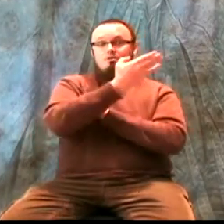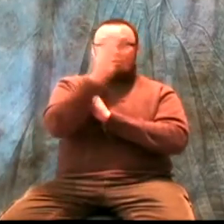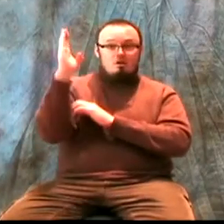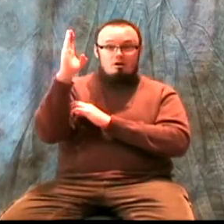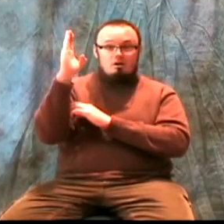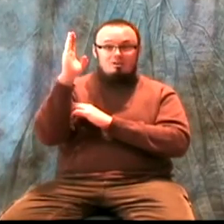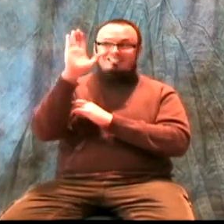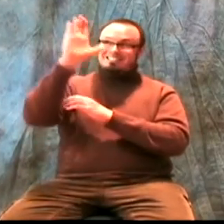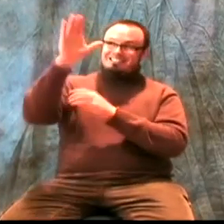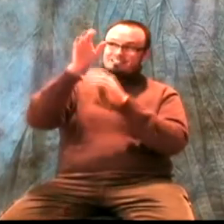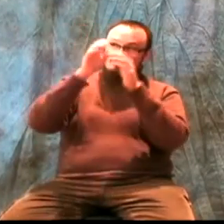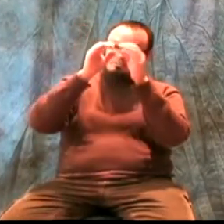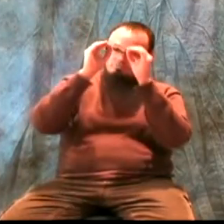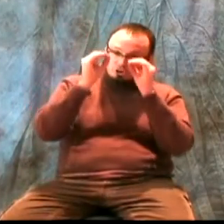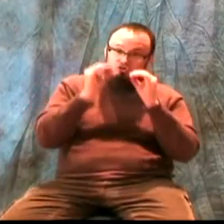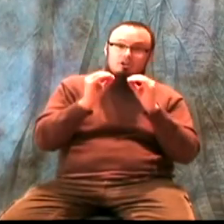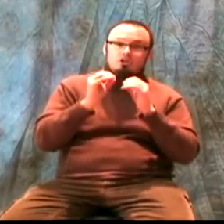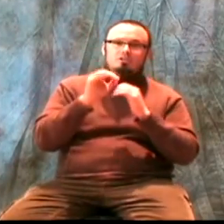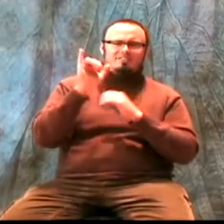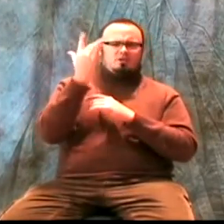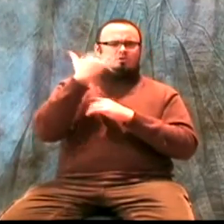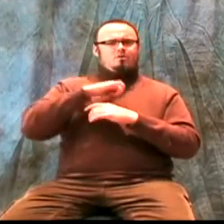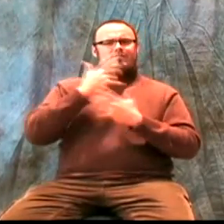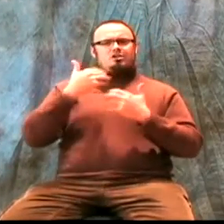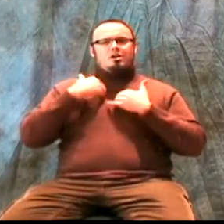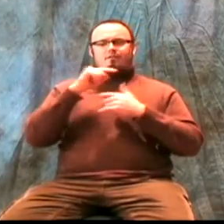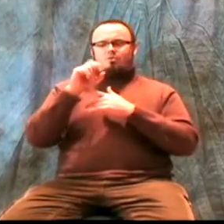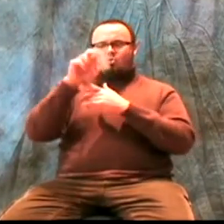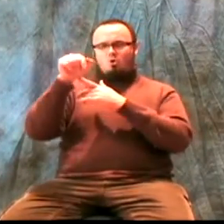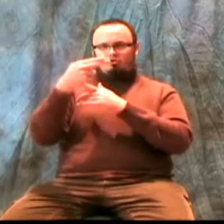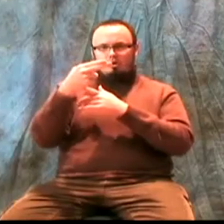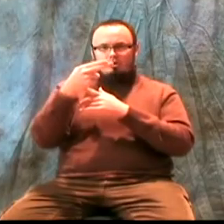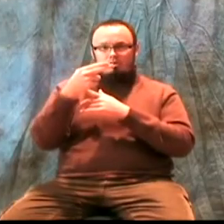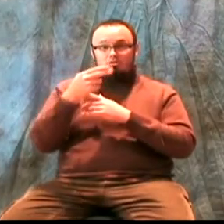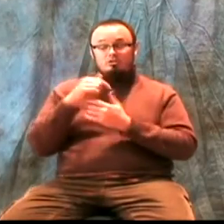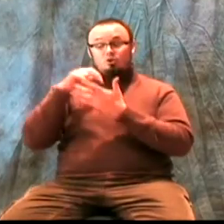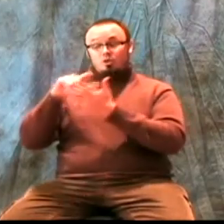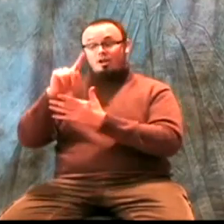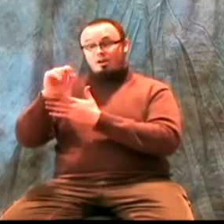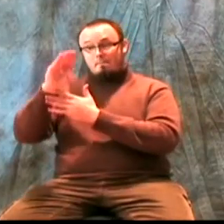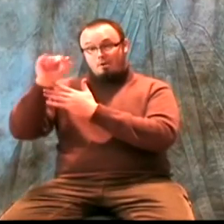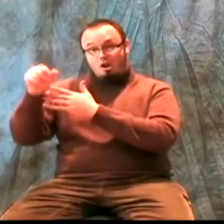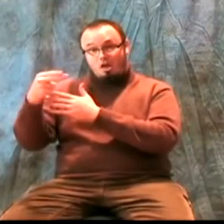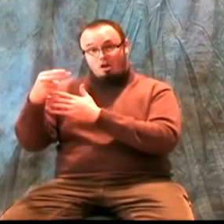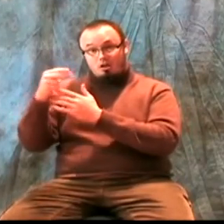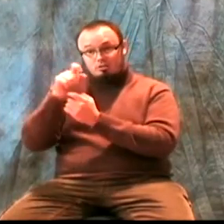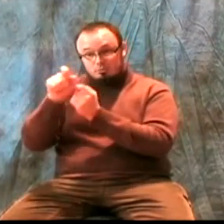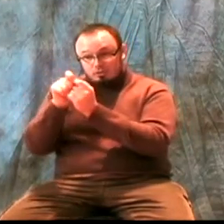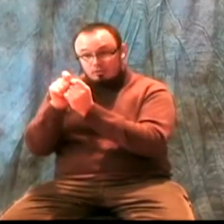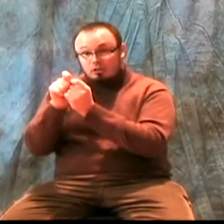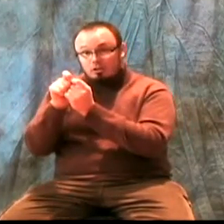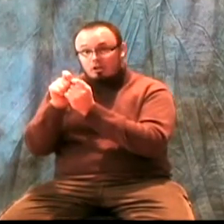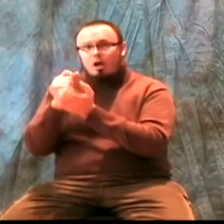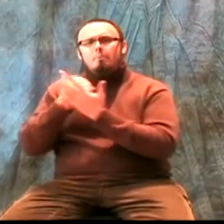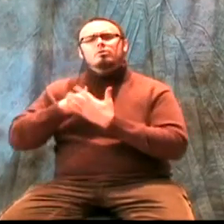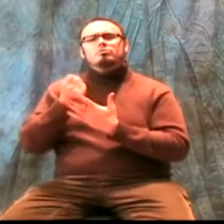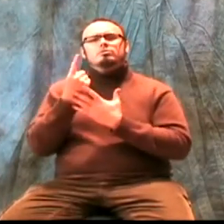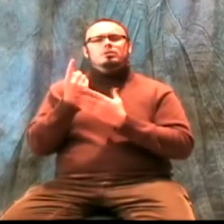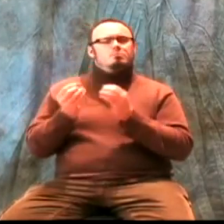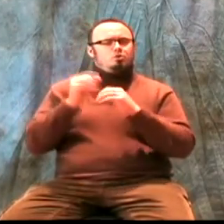for. The study of Kabbalah in particular describes how God runs the universe, which is a much more